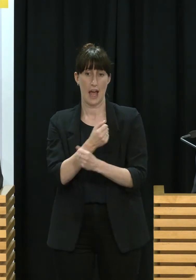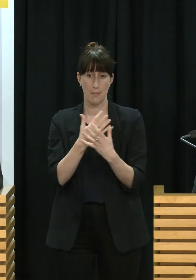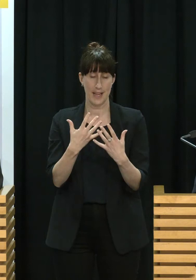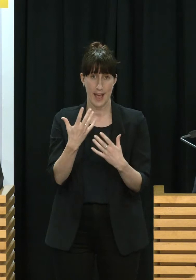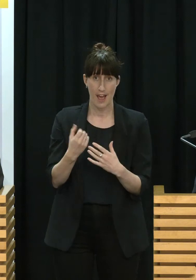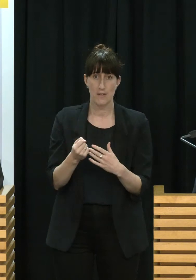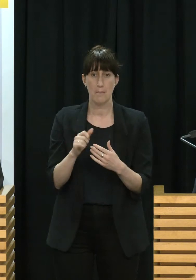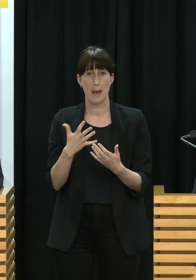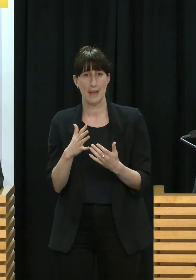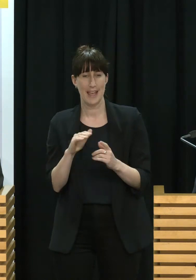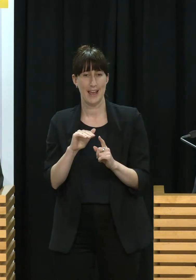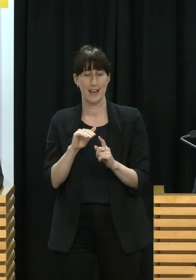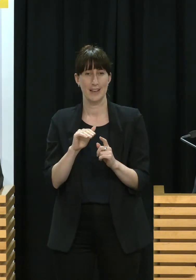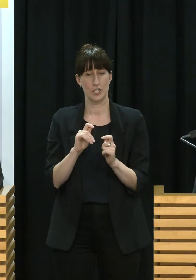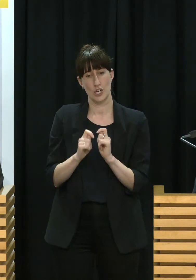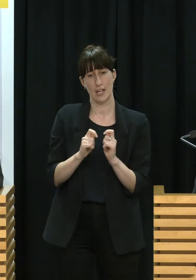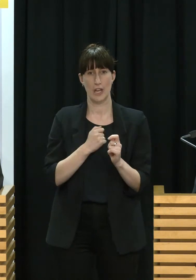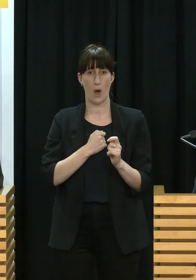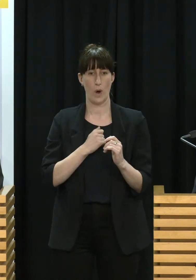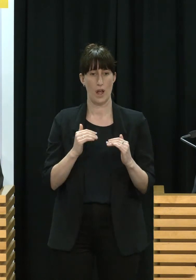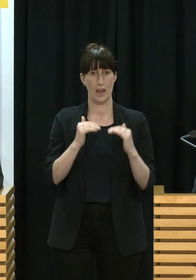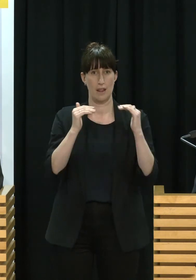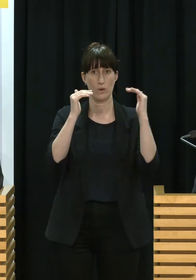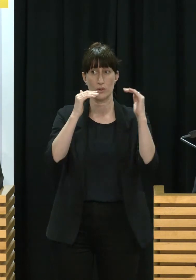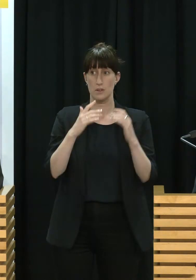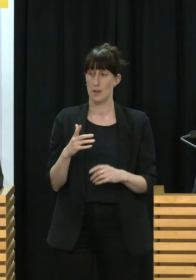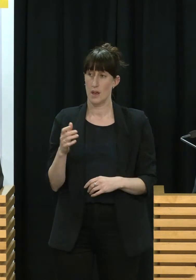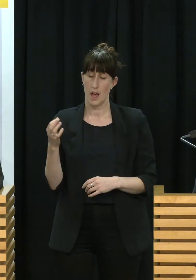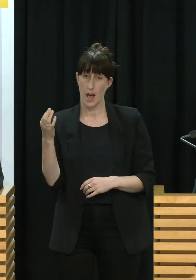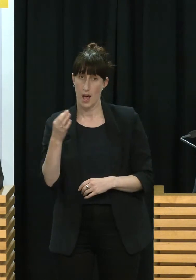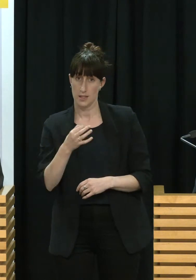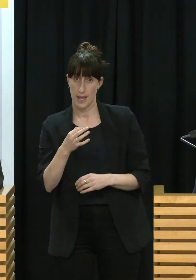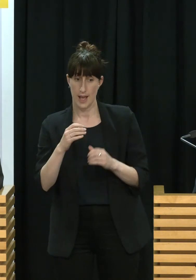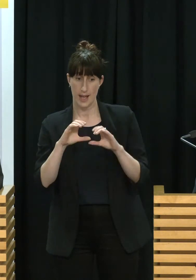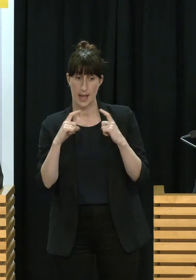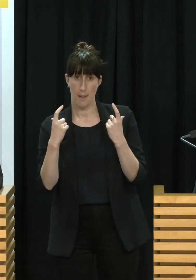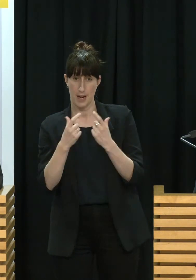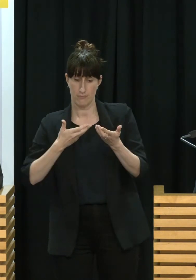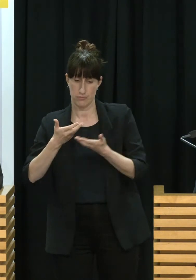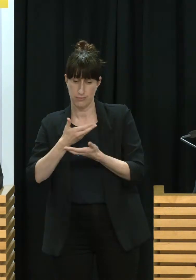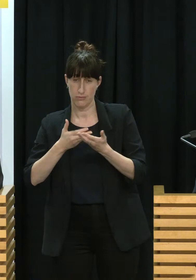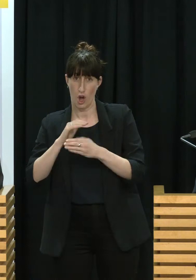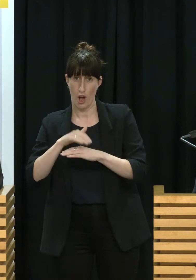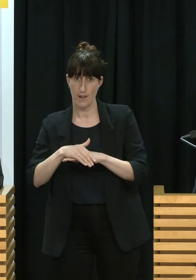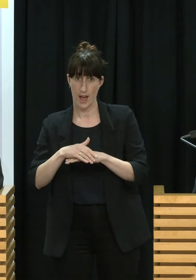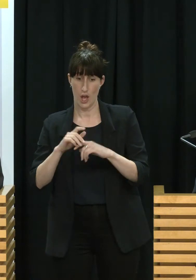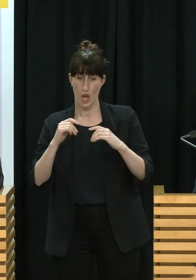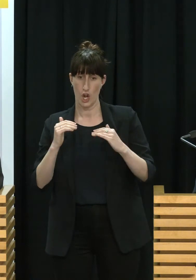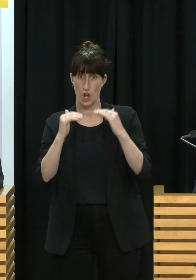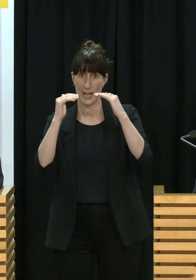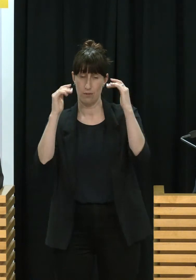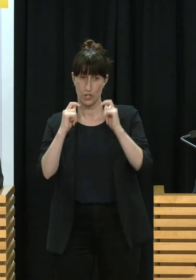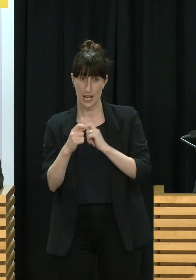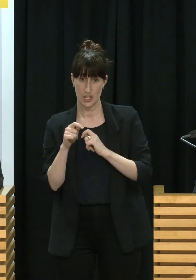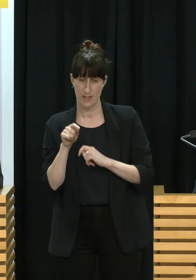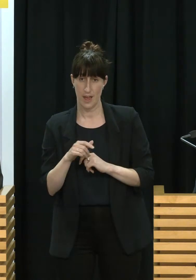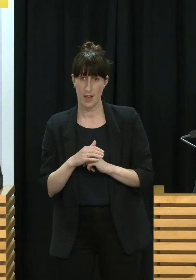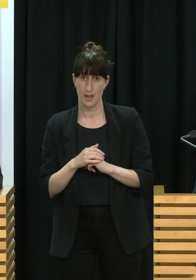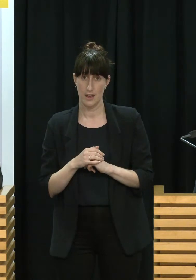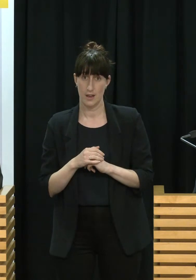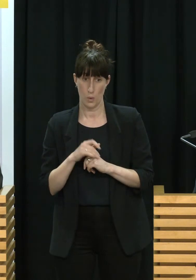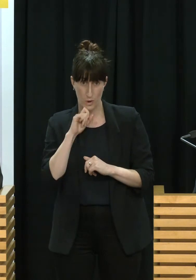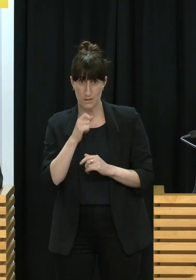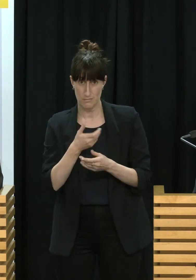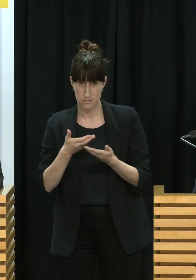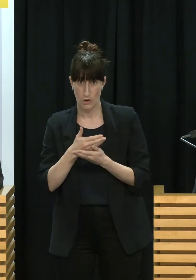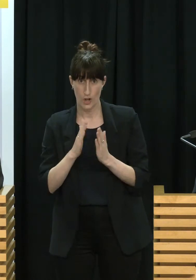Sunday's meeting discuss changing the alert levels, or is it just about whether... No, look, the Sunday's meeting will solely be about what we're doing around the current